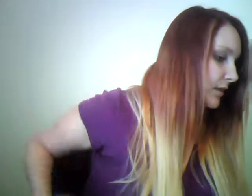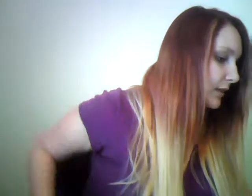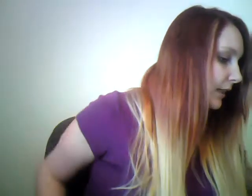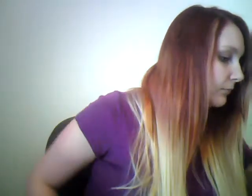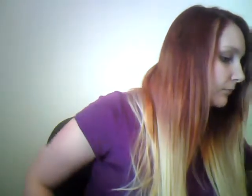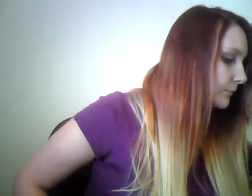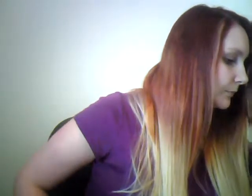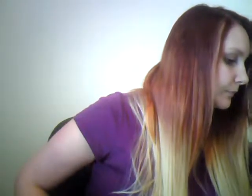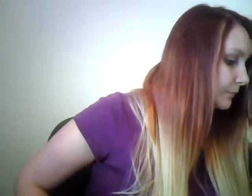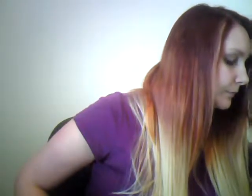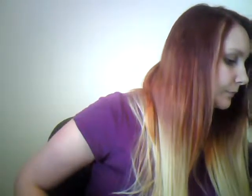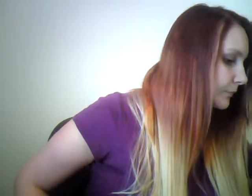again.